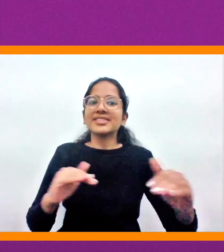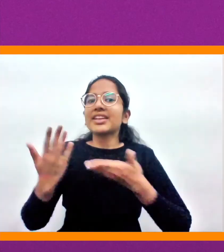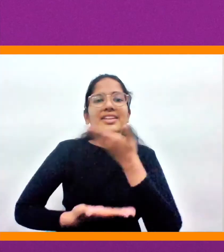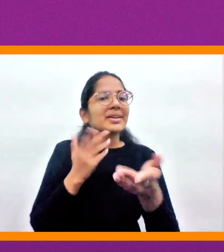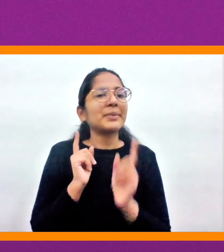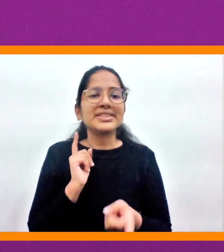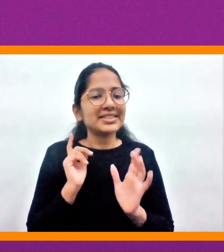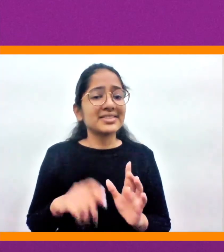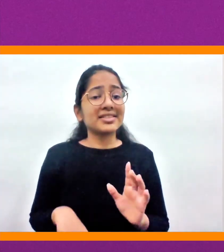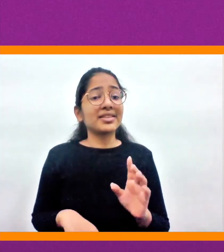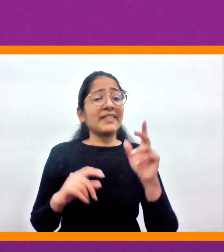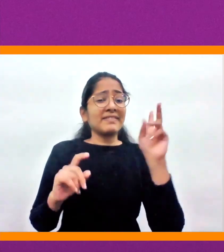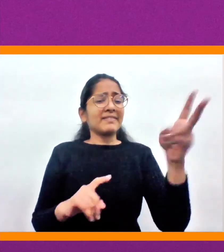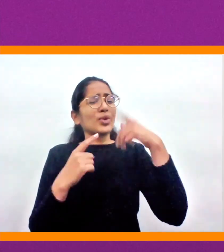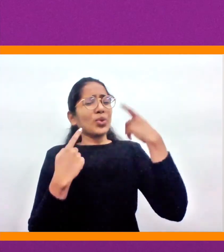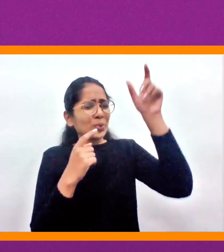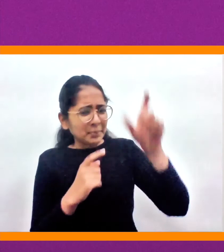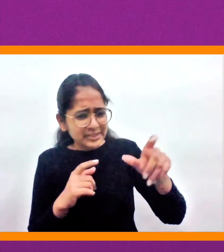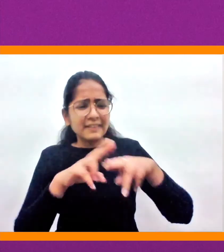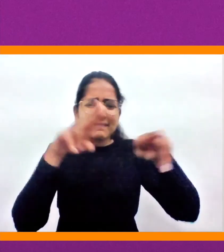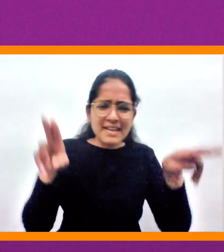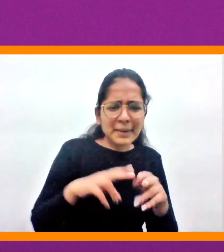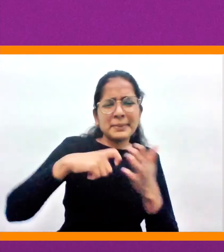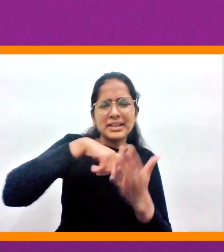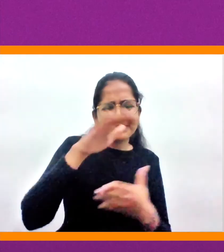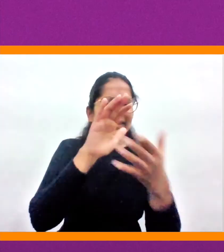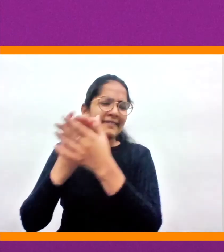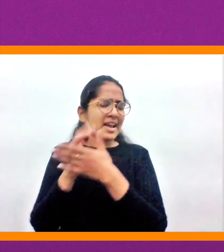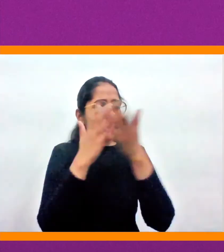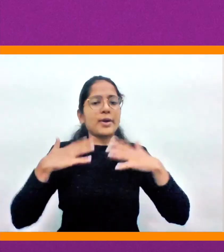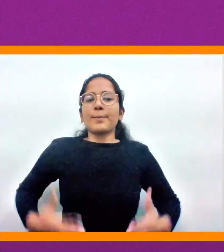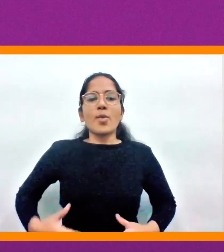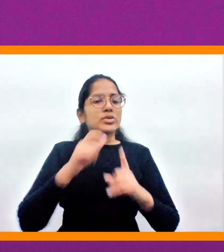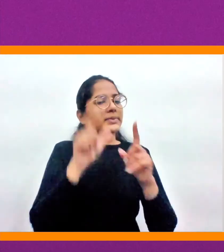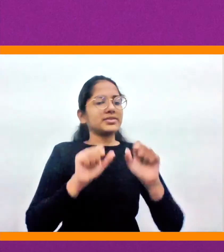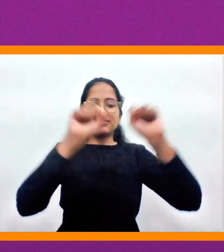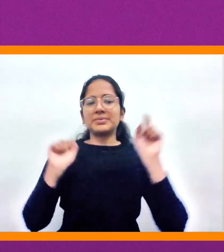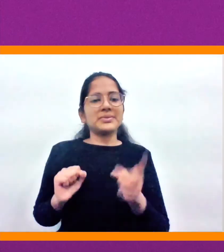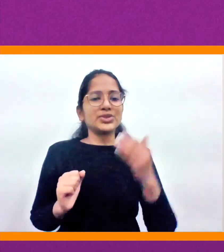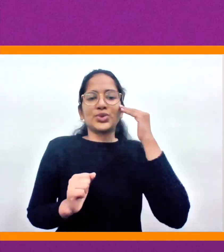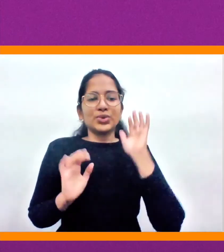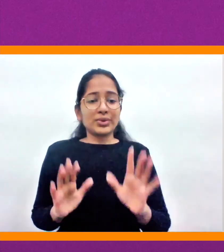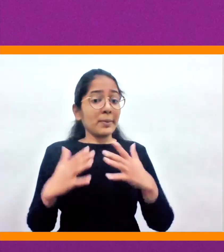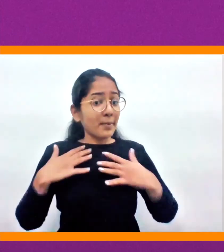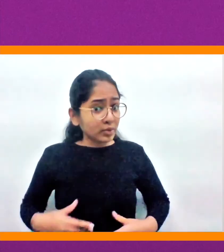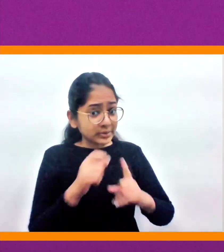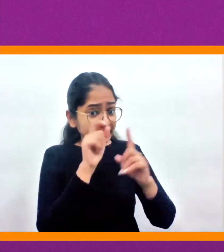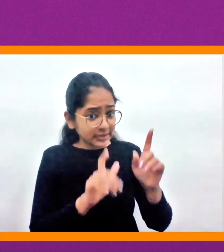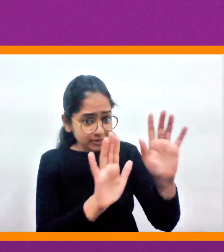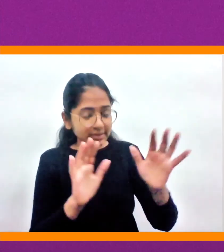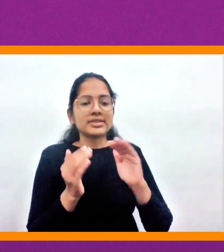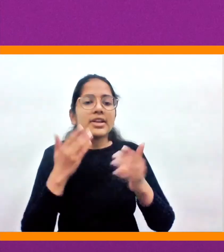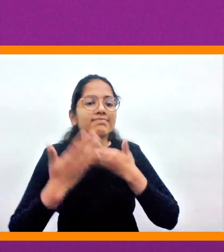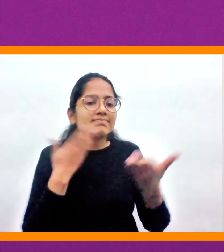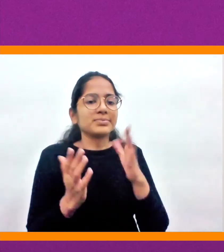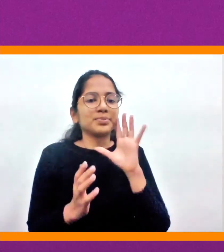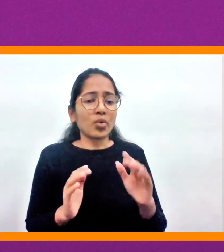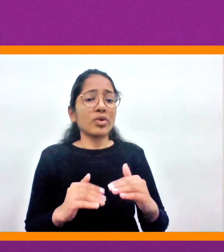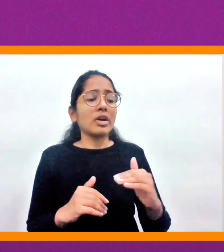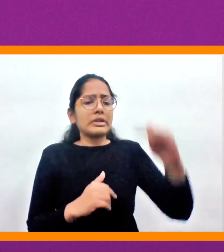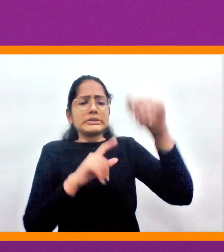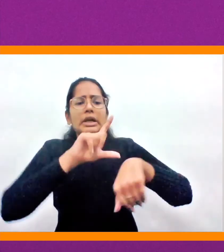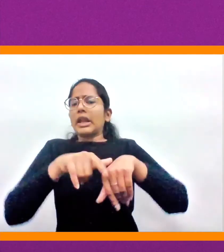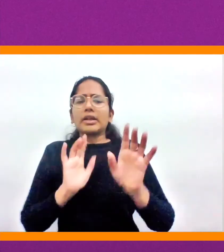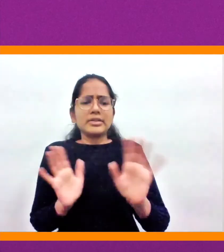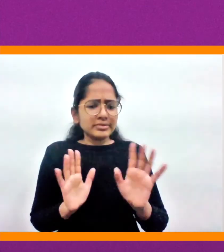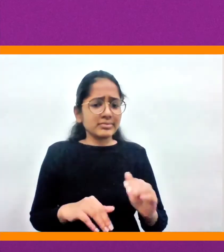Additionally, we can discourage adults from encroaching on children's personal space without their permission. For example, pulling